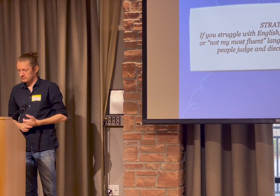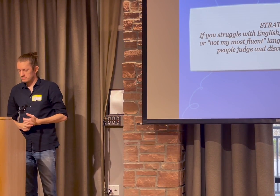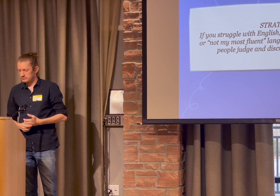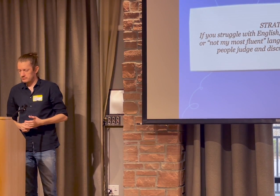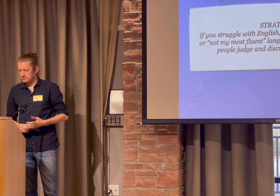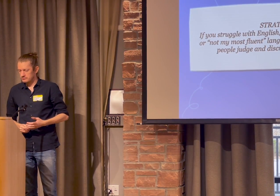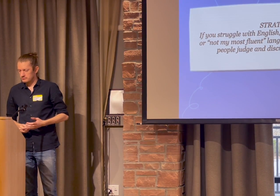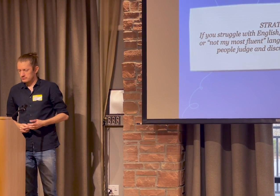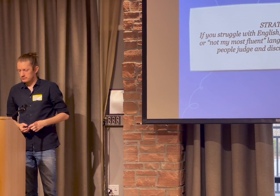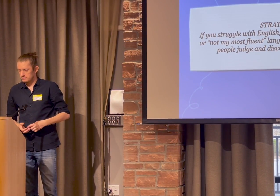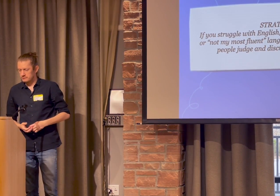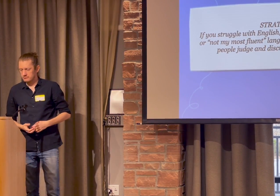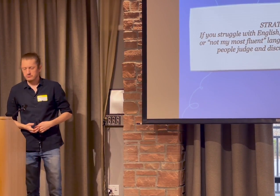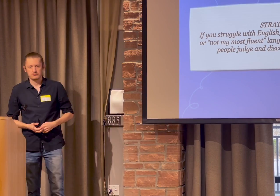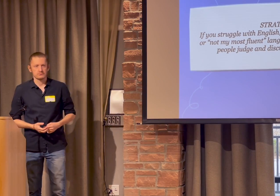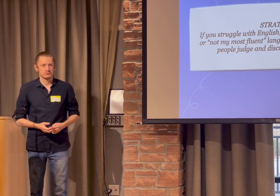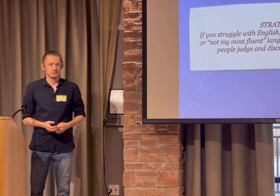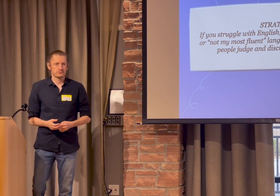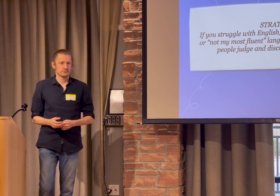here's another strategy.